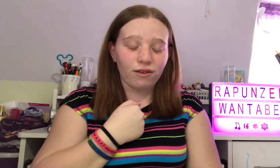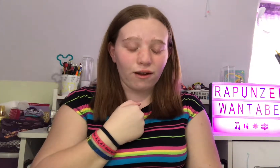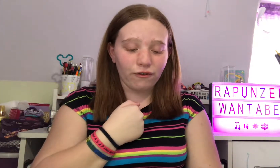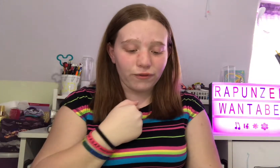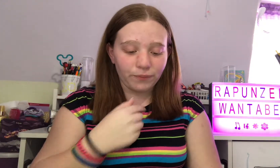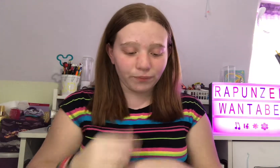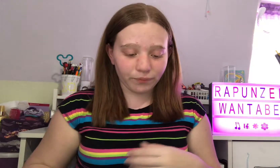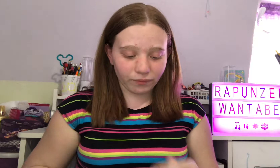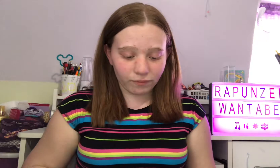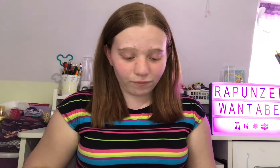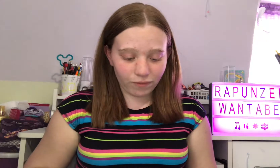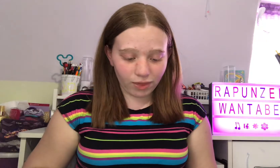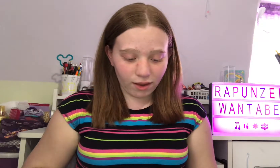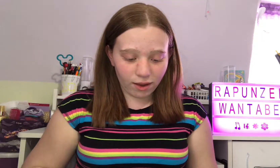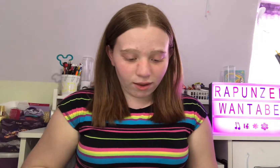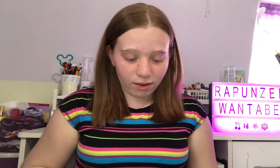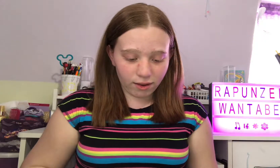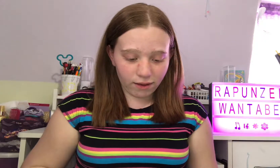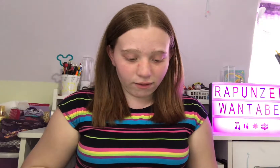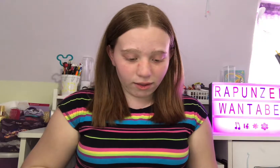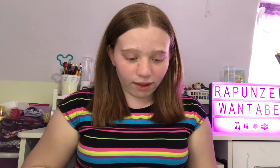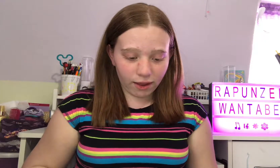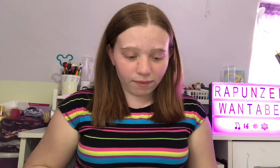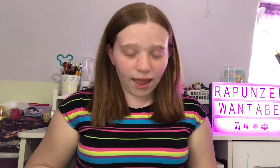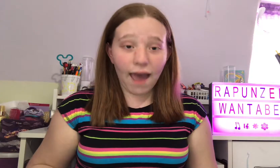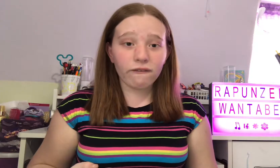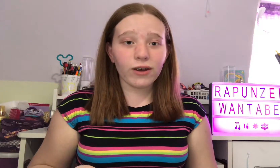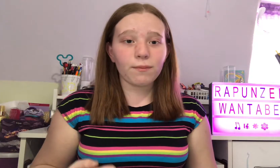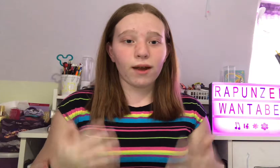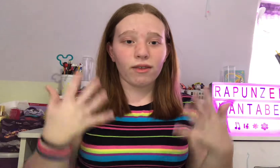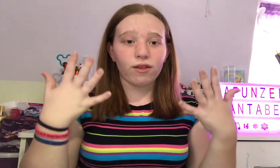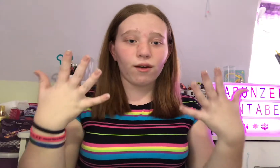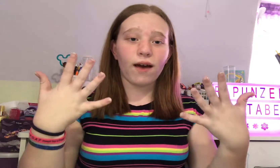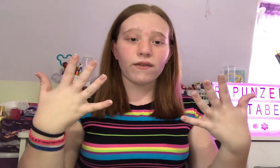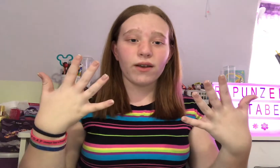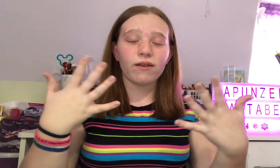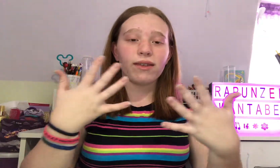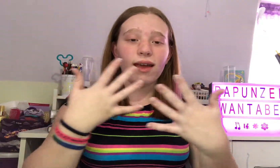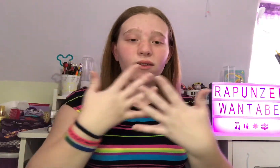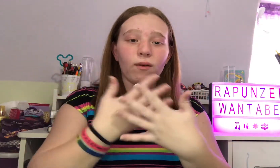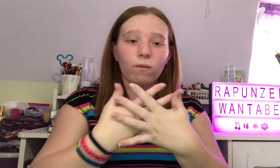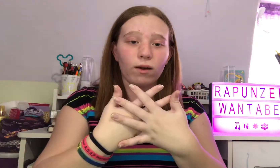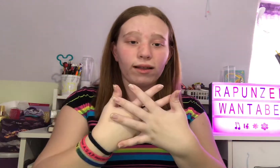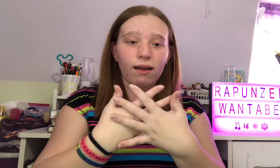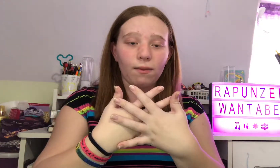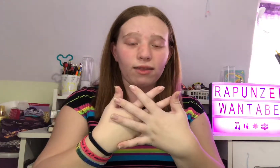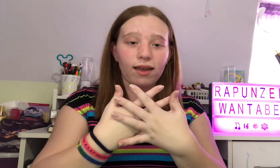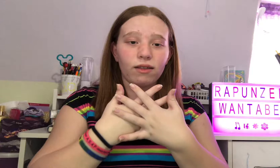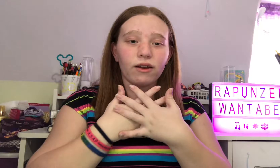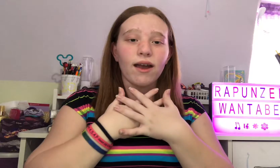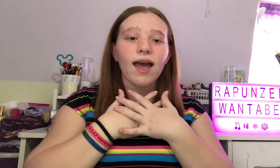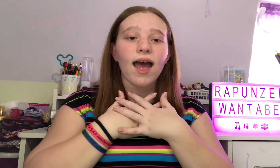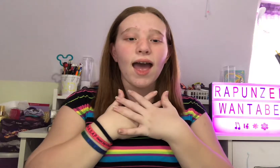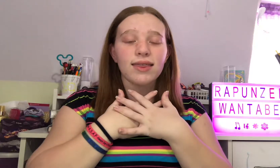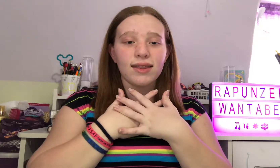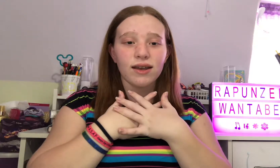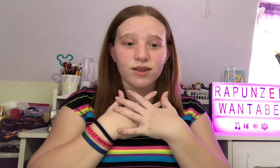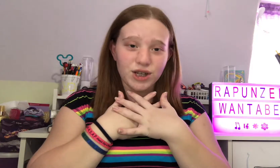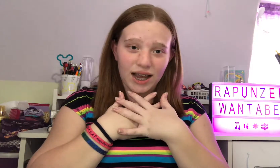yourself. Then after that, every breath, so you'll have your fingers together, one on top of the other, and then near the